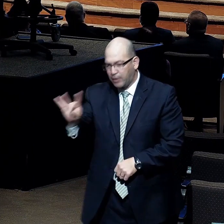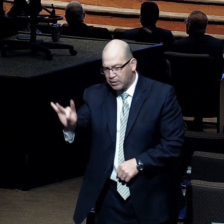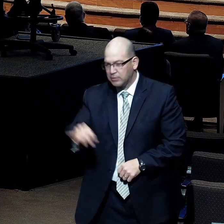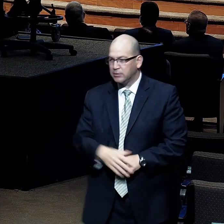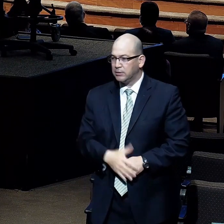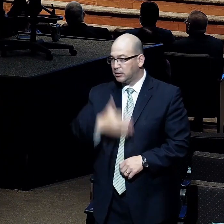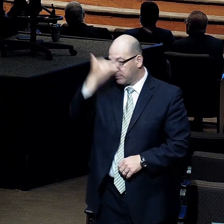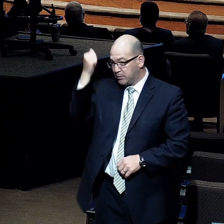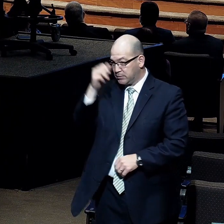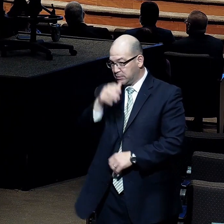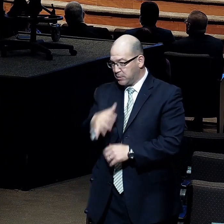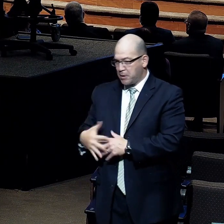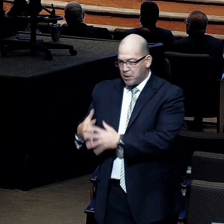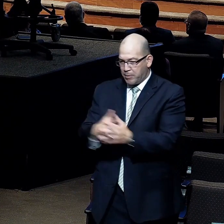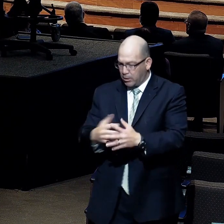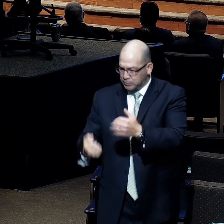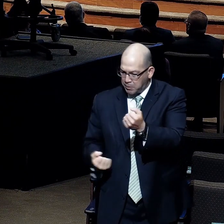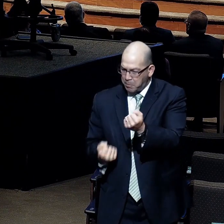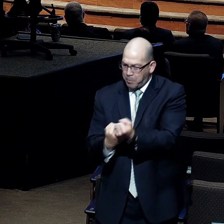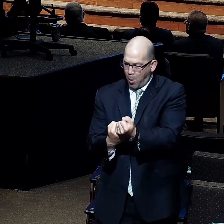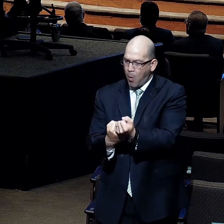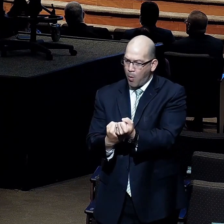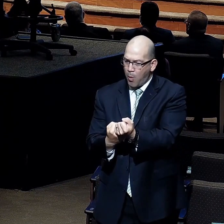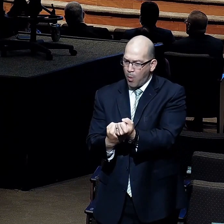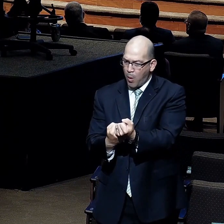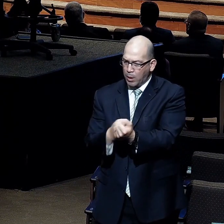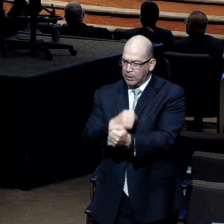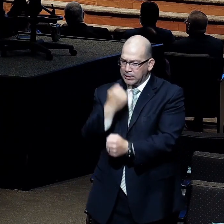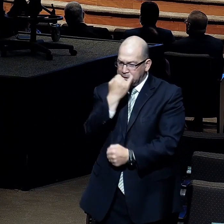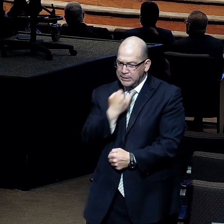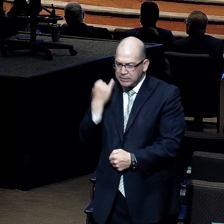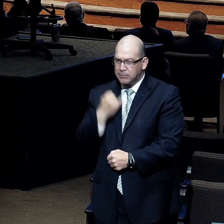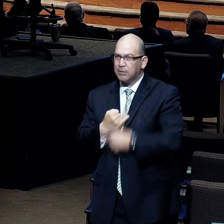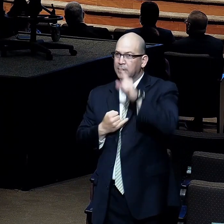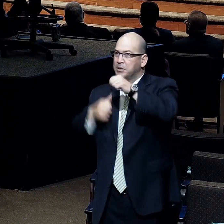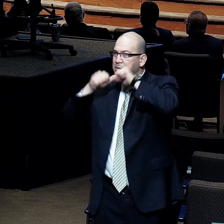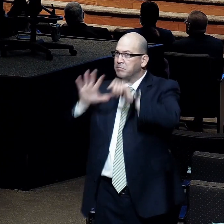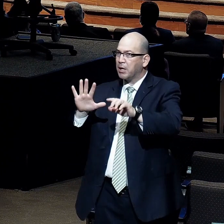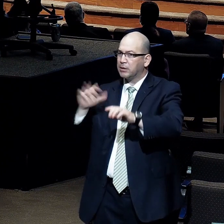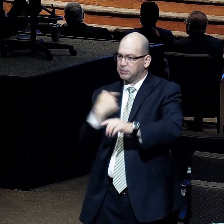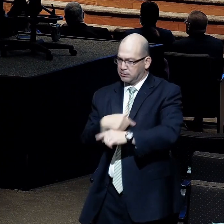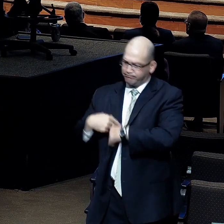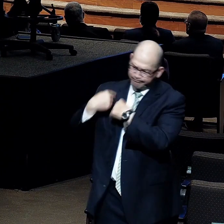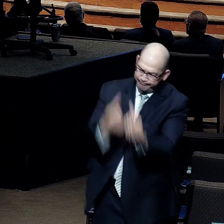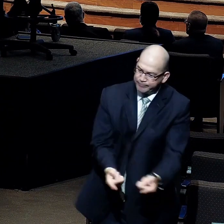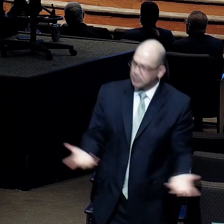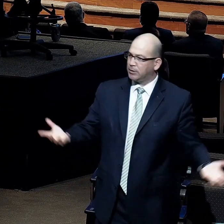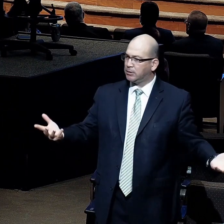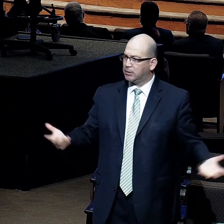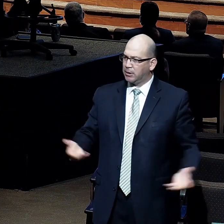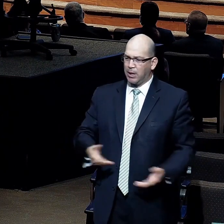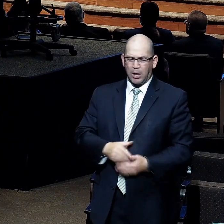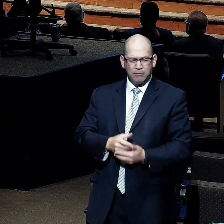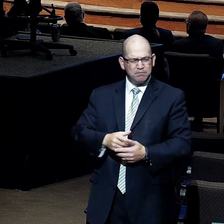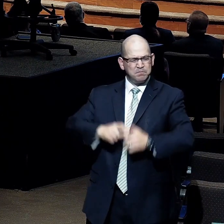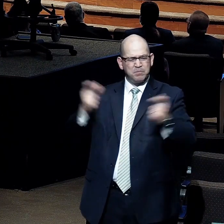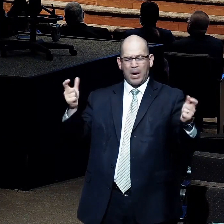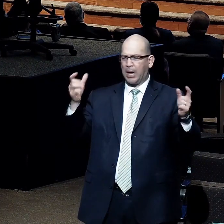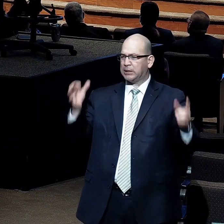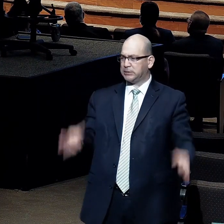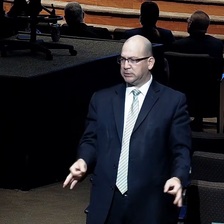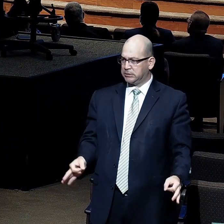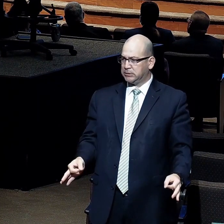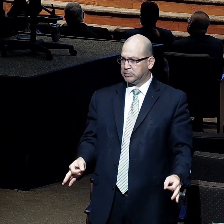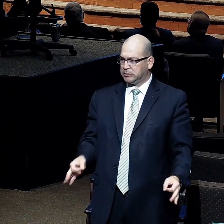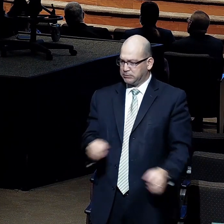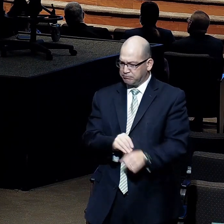in 1948, I believe God has blessed our nation since then. Those are all huge decisions that affected our country